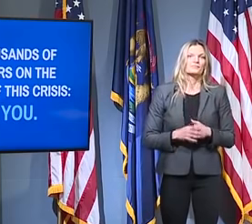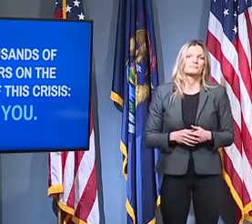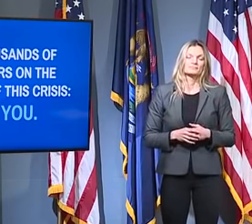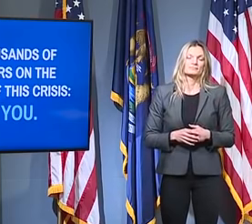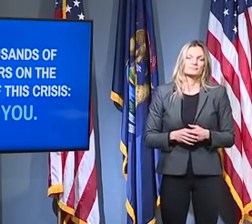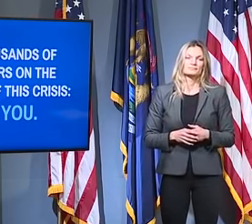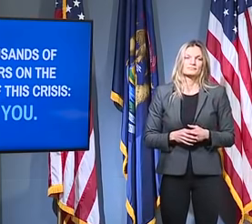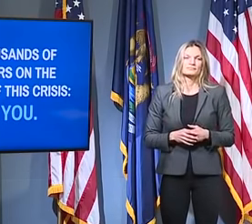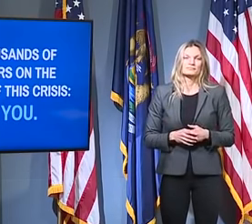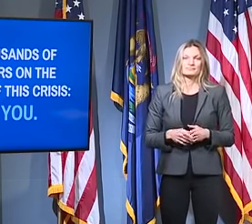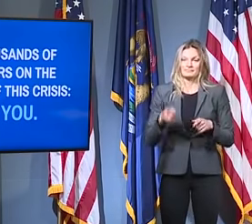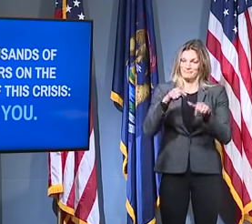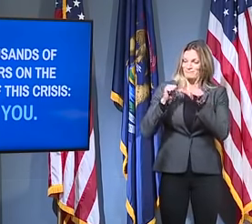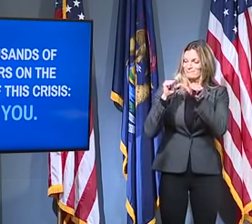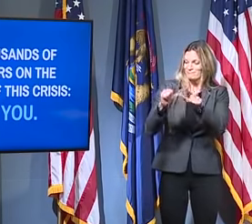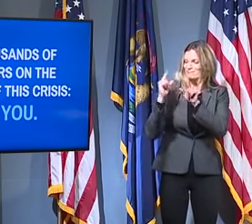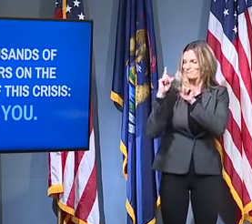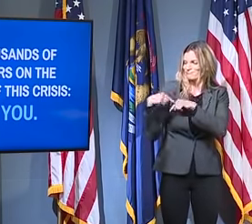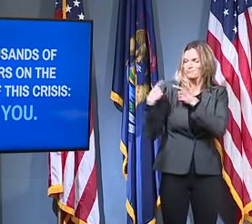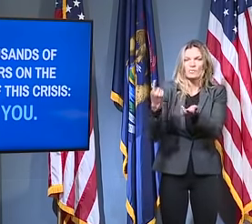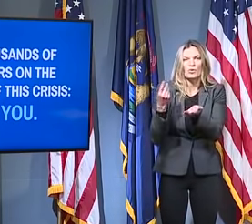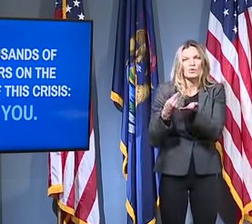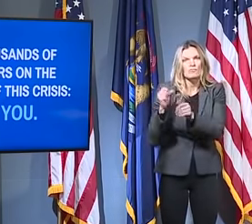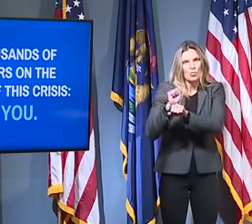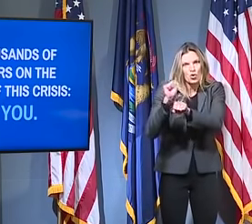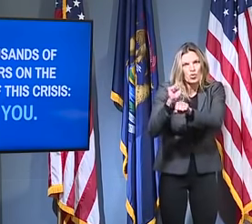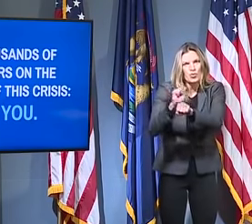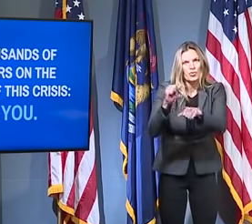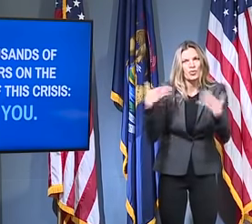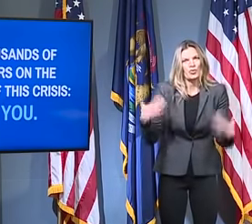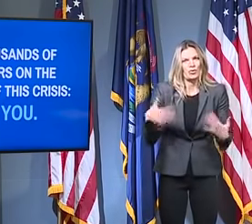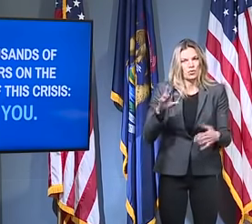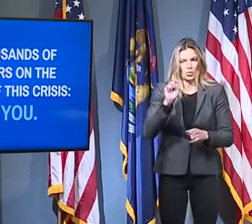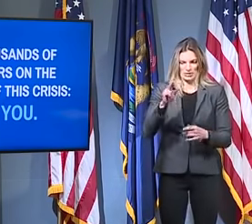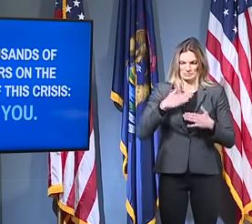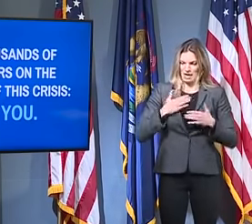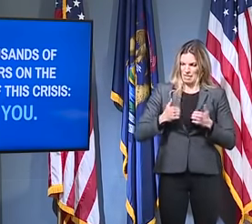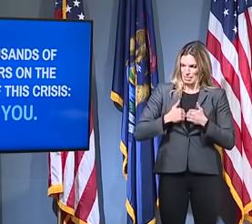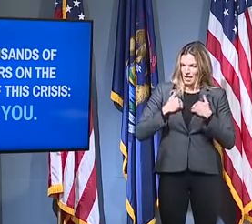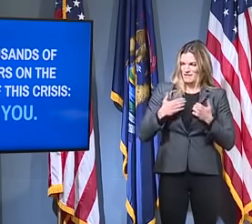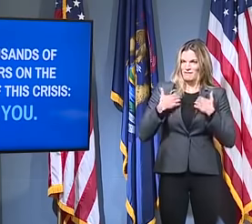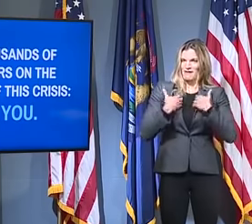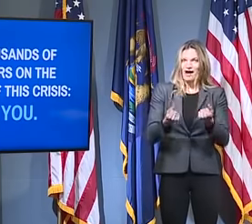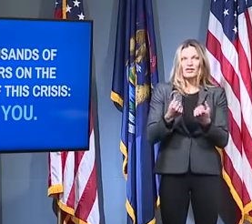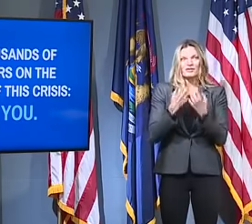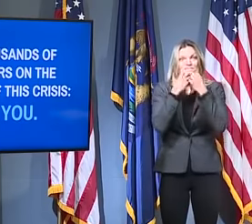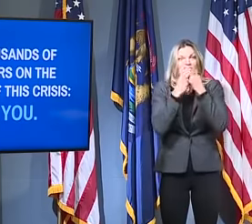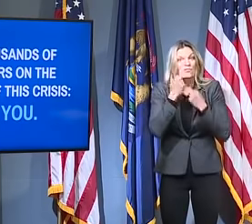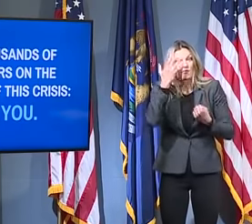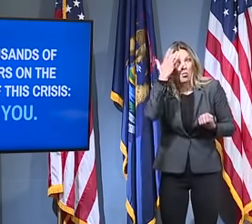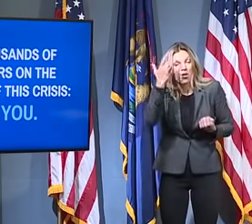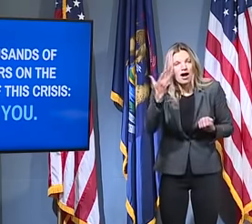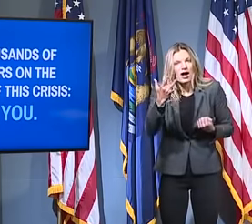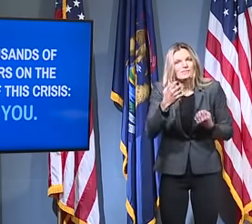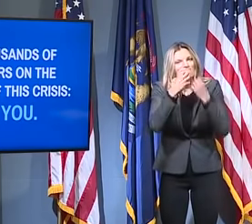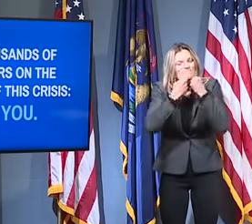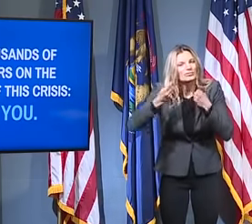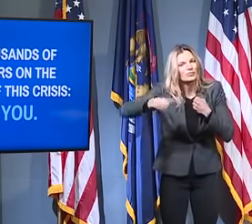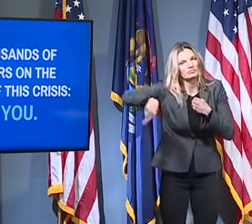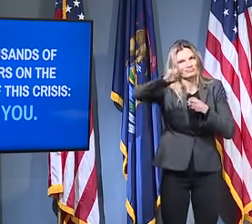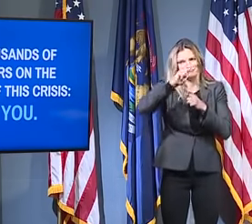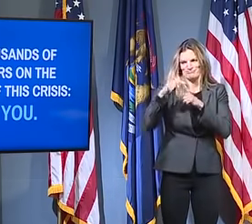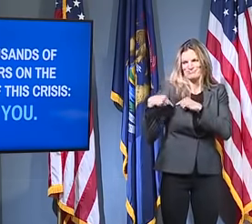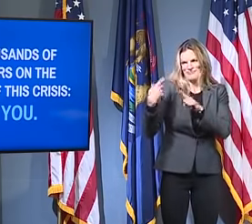those on the front lines have put their own health at risk to take care of the rest of us every day for the past 5